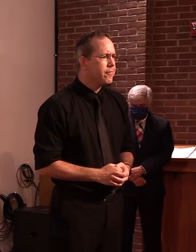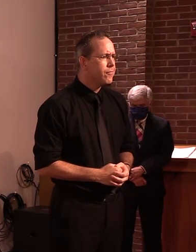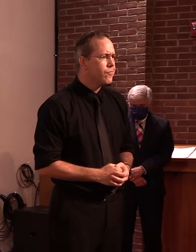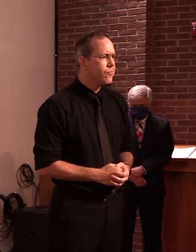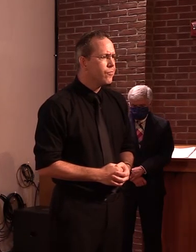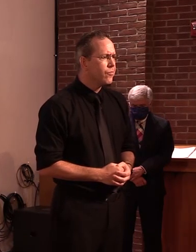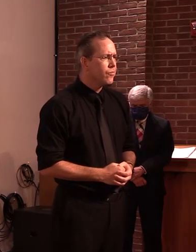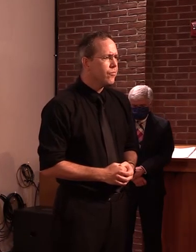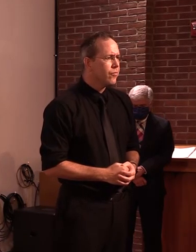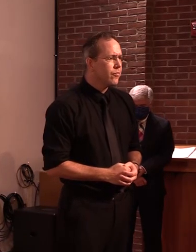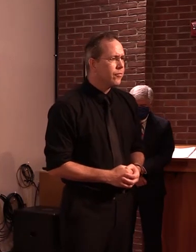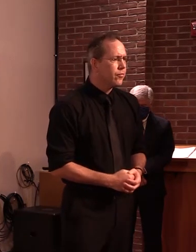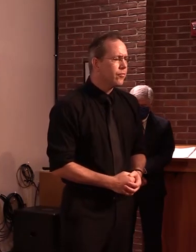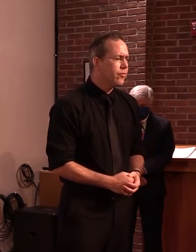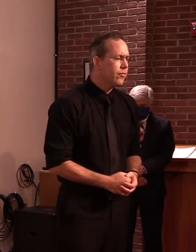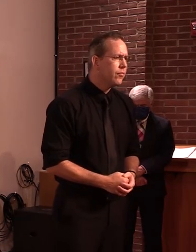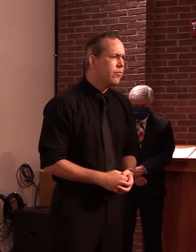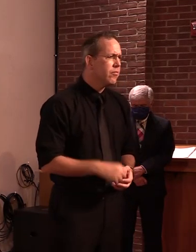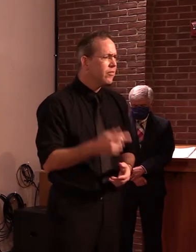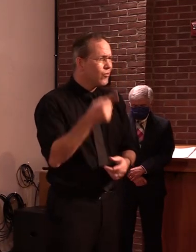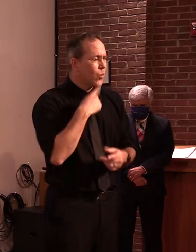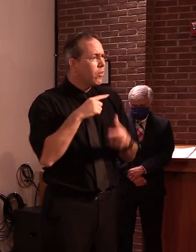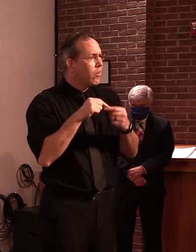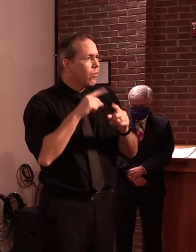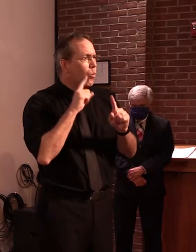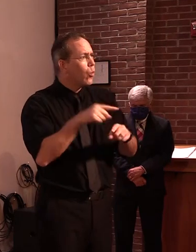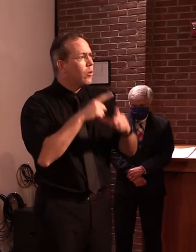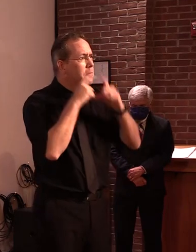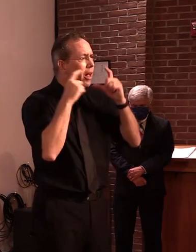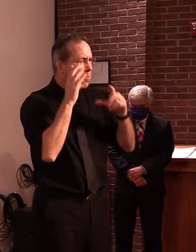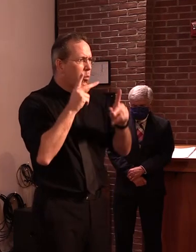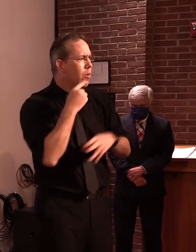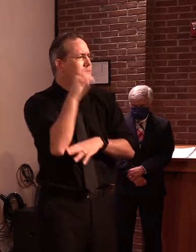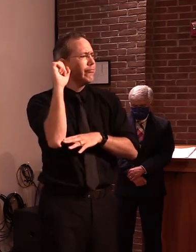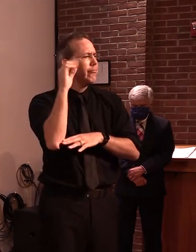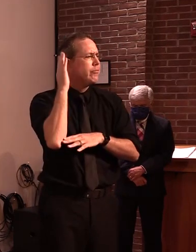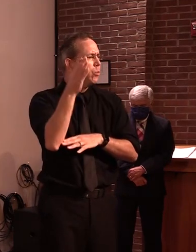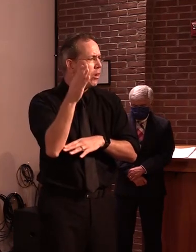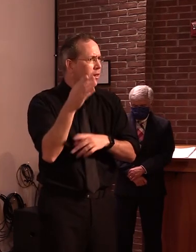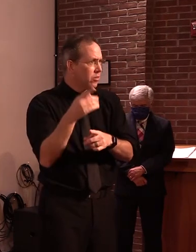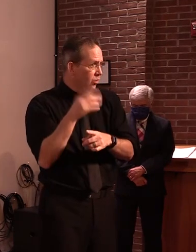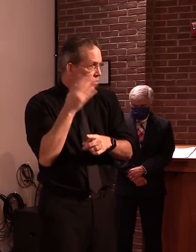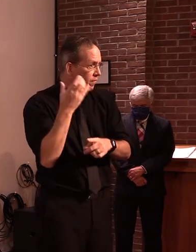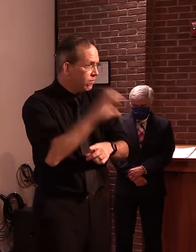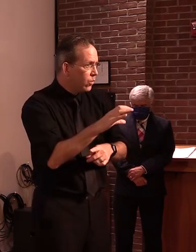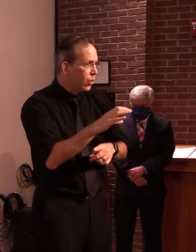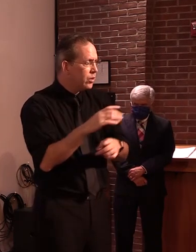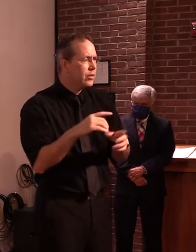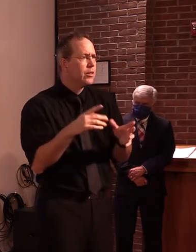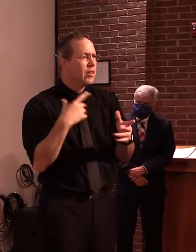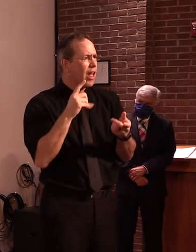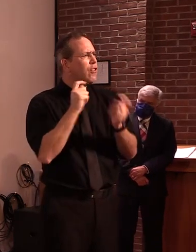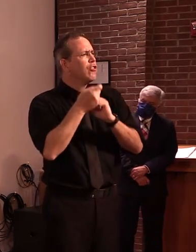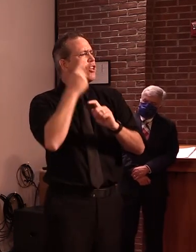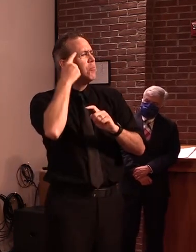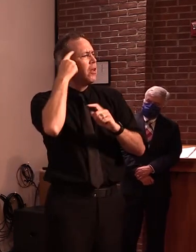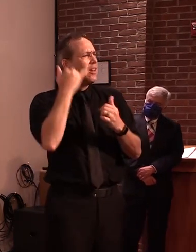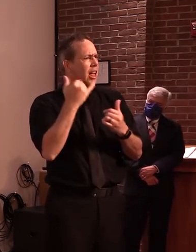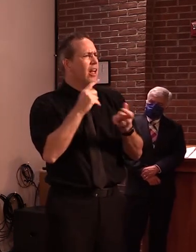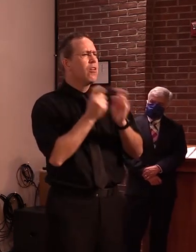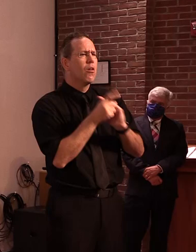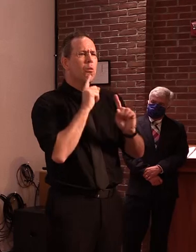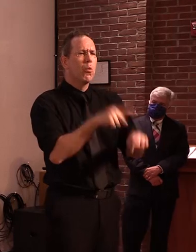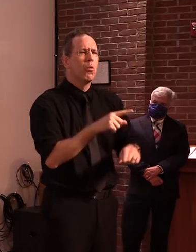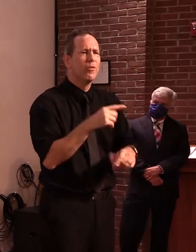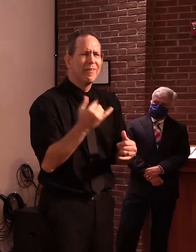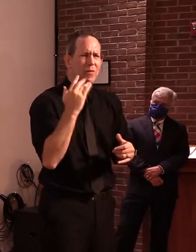and that there's no way to enforce it. And then you decided to impose a mandate. How did your thinking change on those topics? Well, I think I